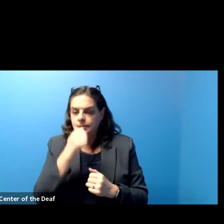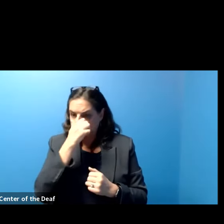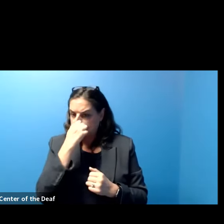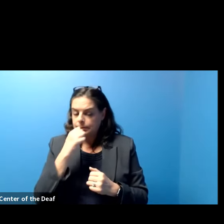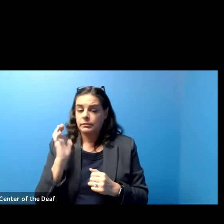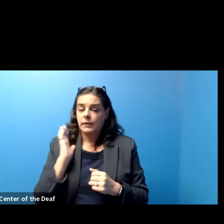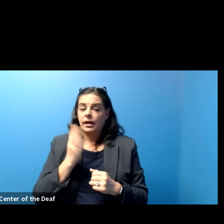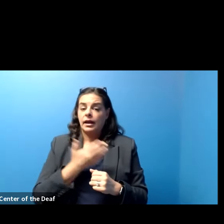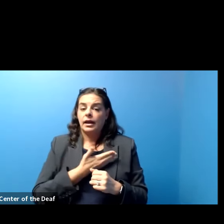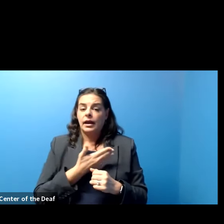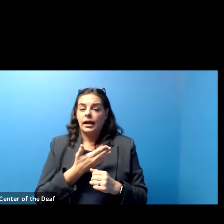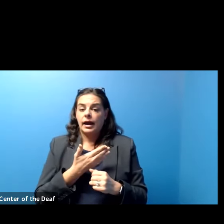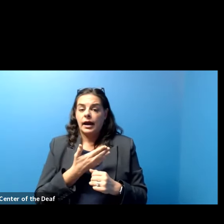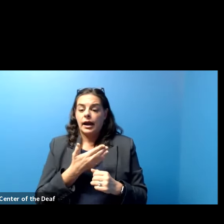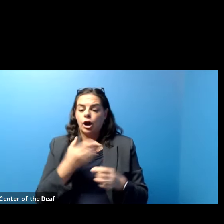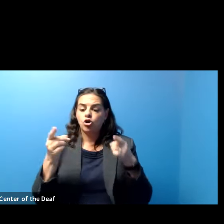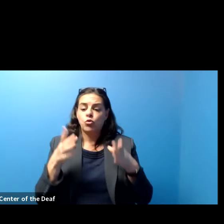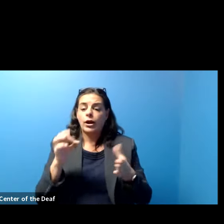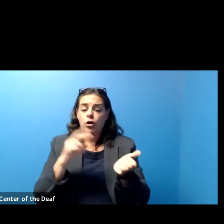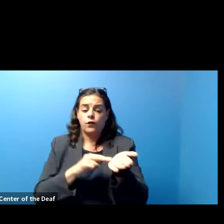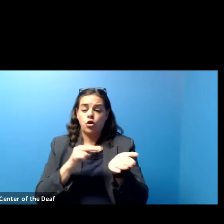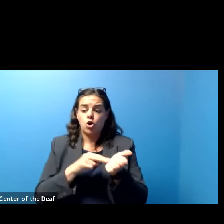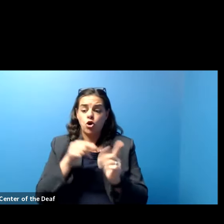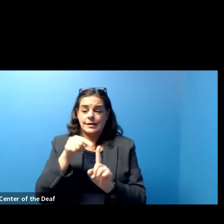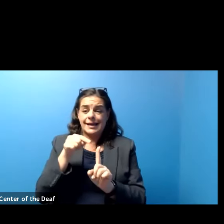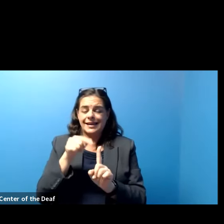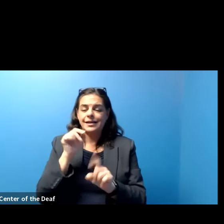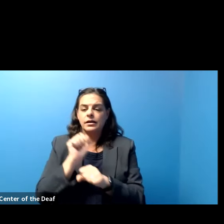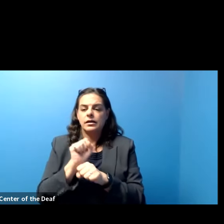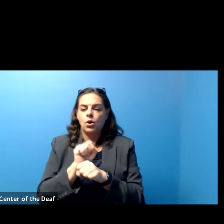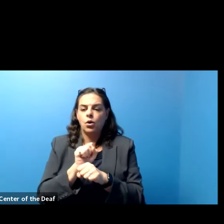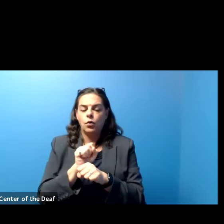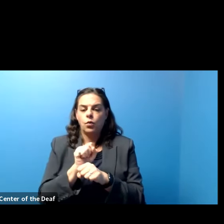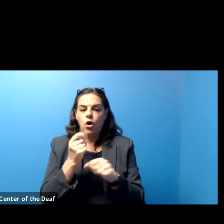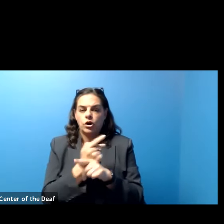Our person, our director of nursing, is who works that